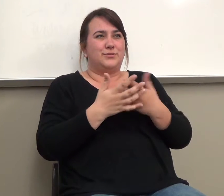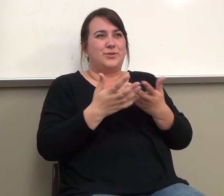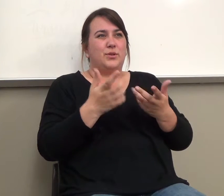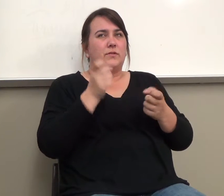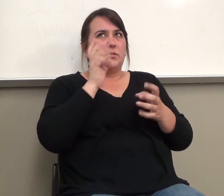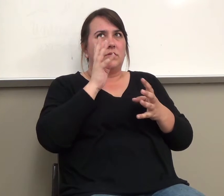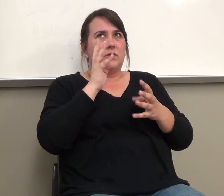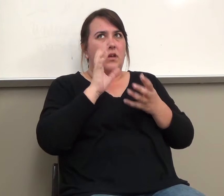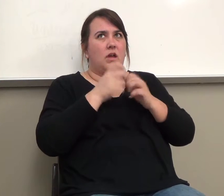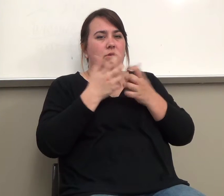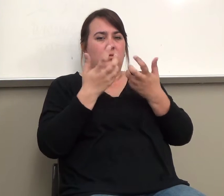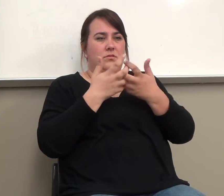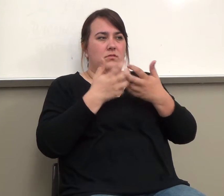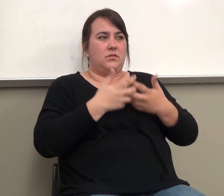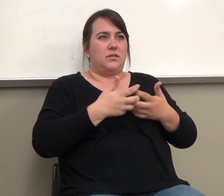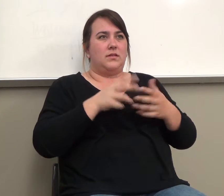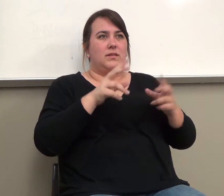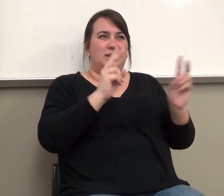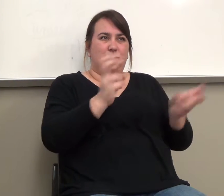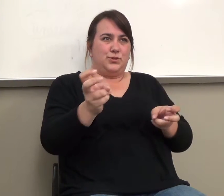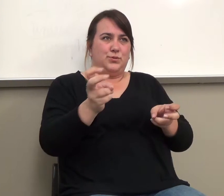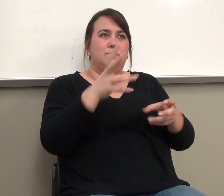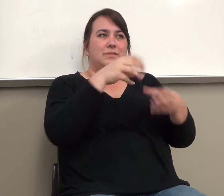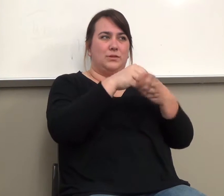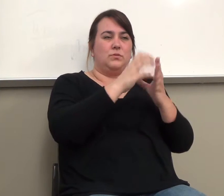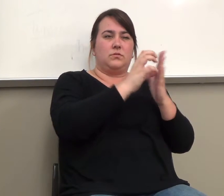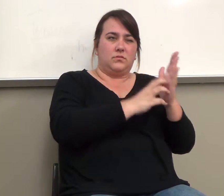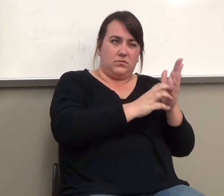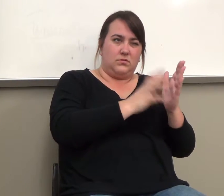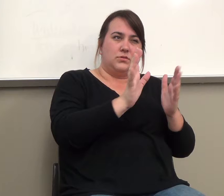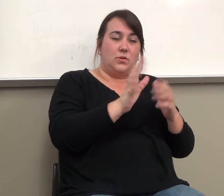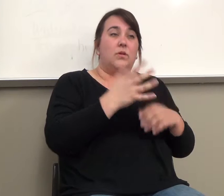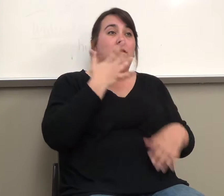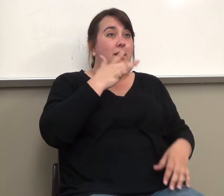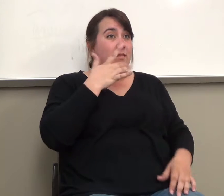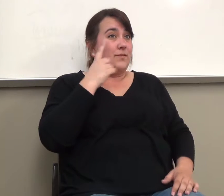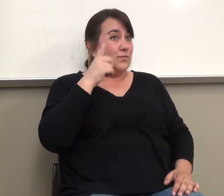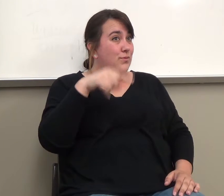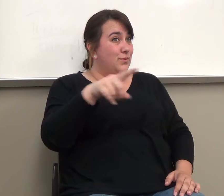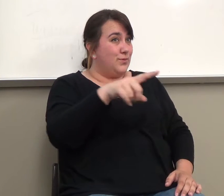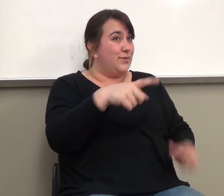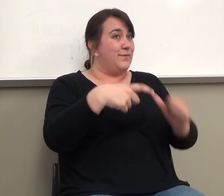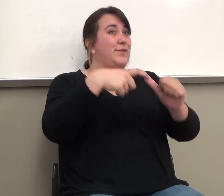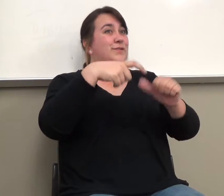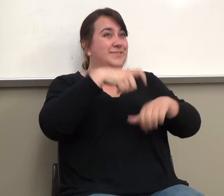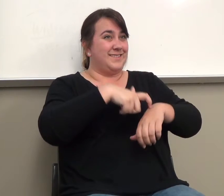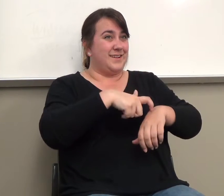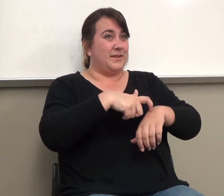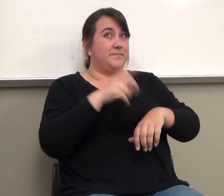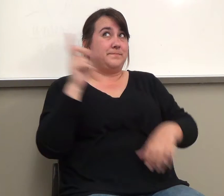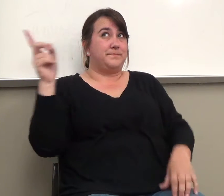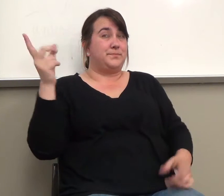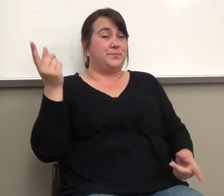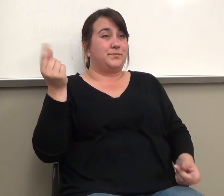fit in these non-standard words. So luckily for you this first time, what this is going to do is